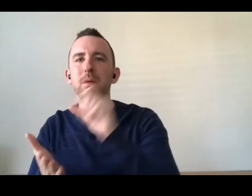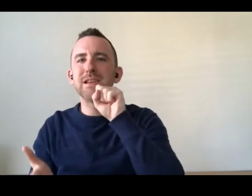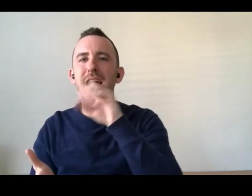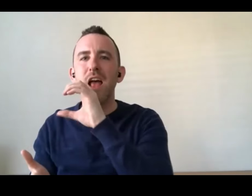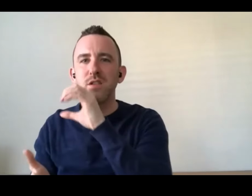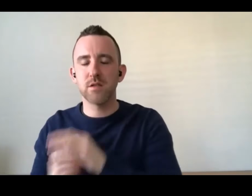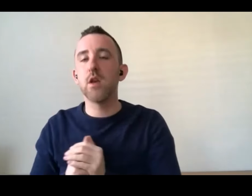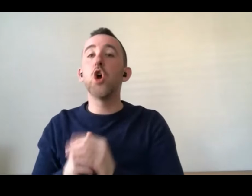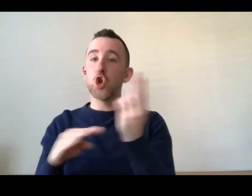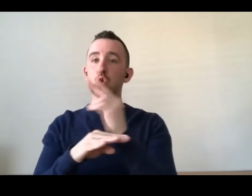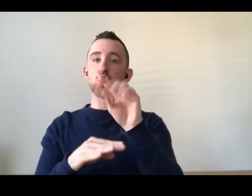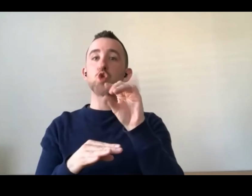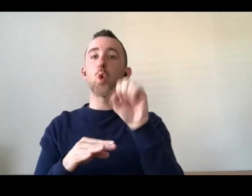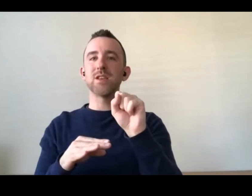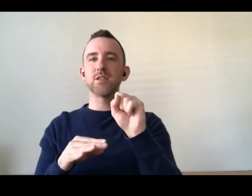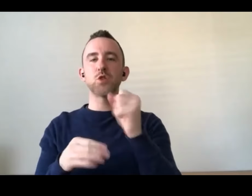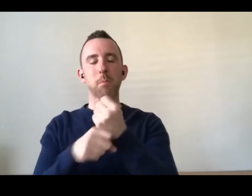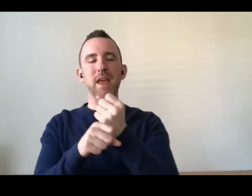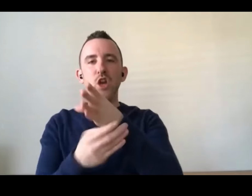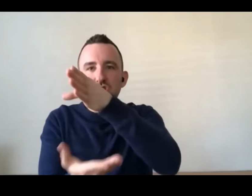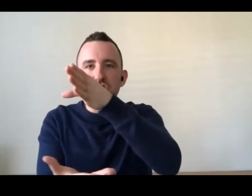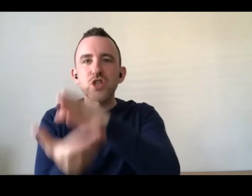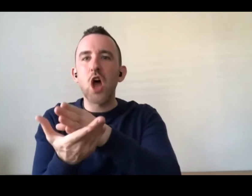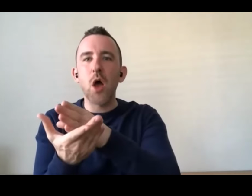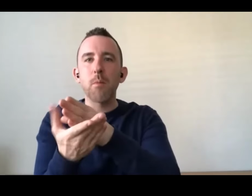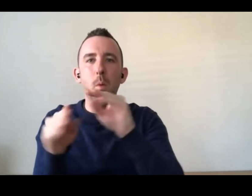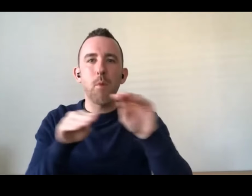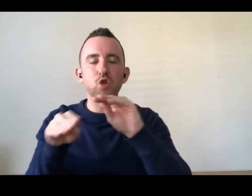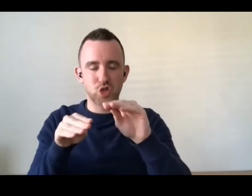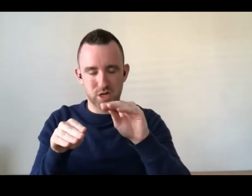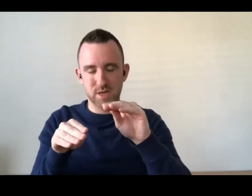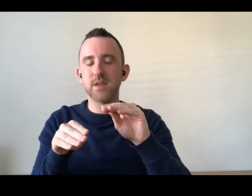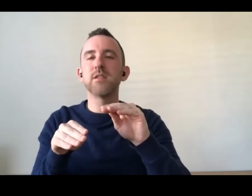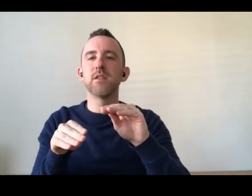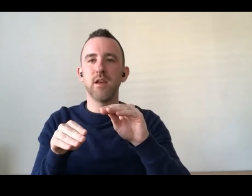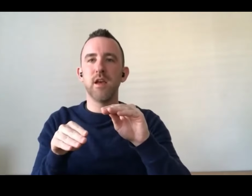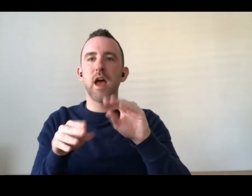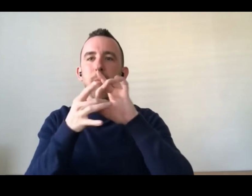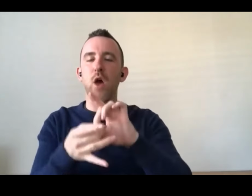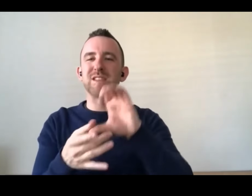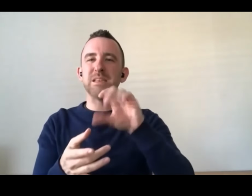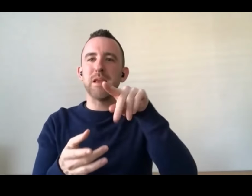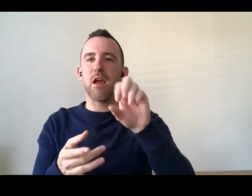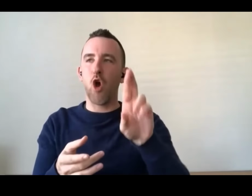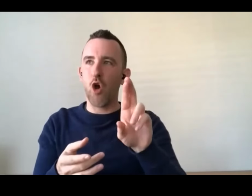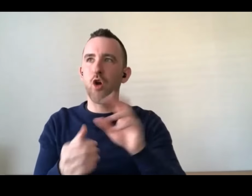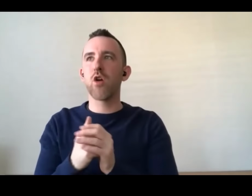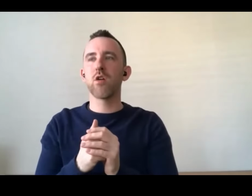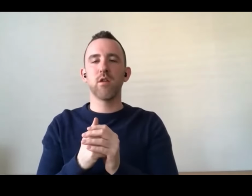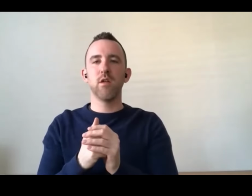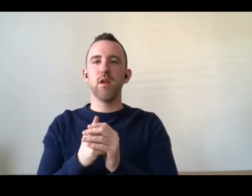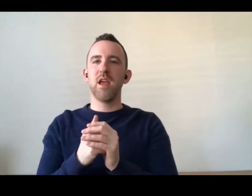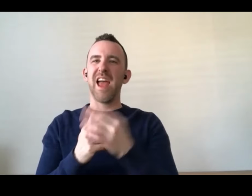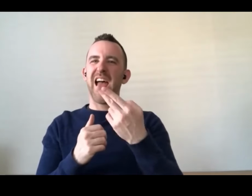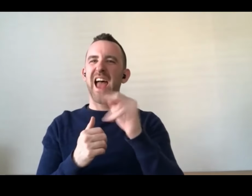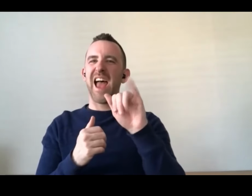Use toys to make a stop motion animation about CPR, write a haiku about an endangered species. There are tons and tons of